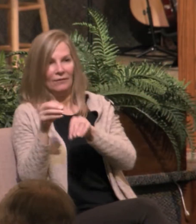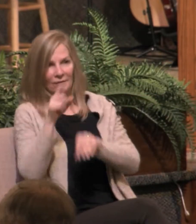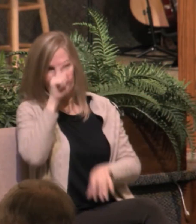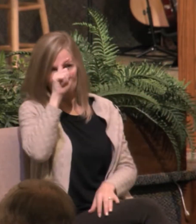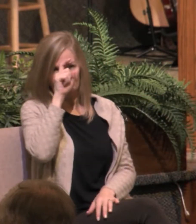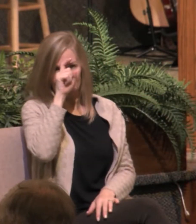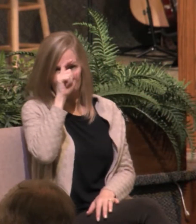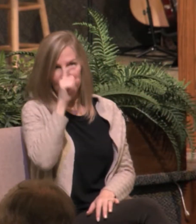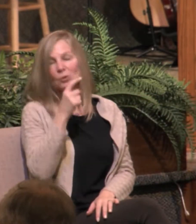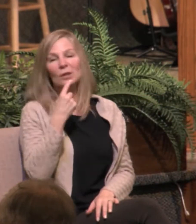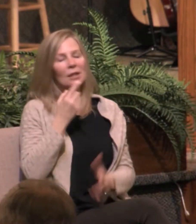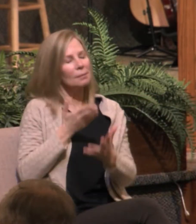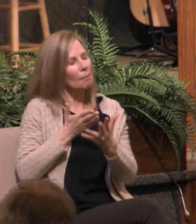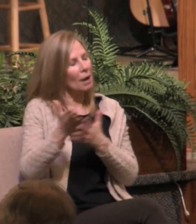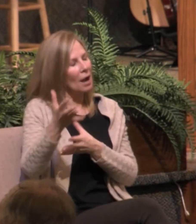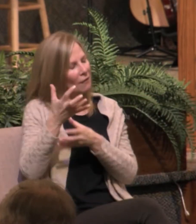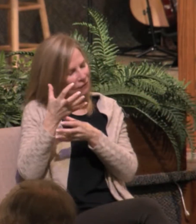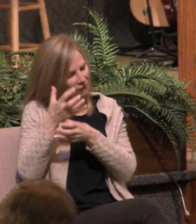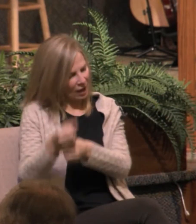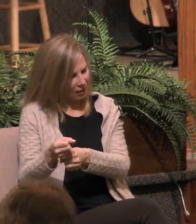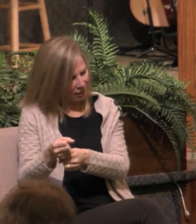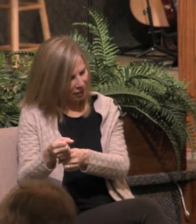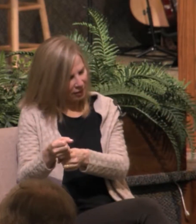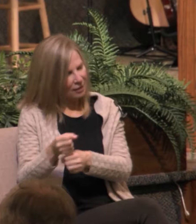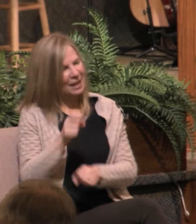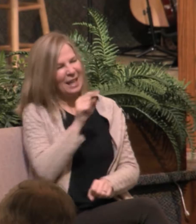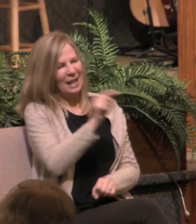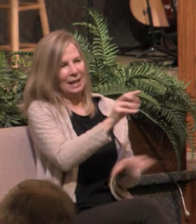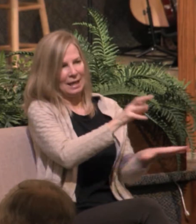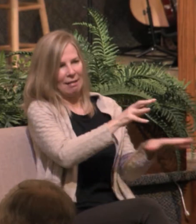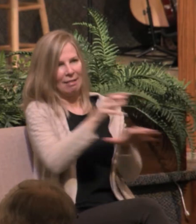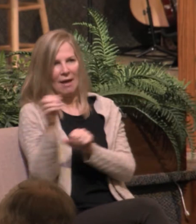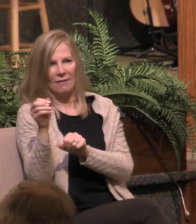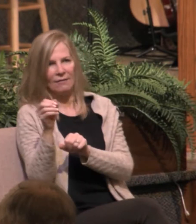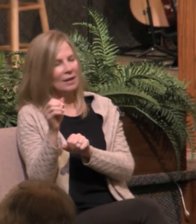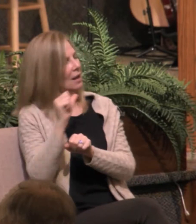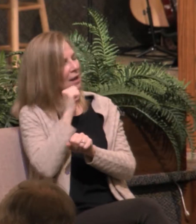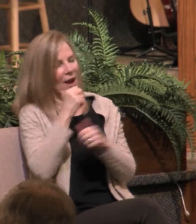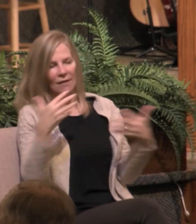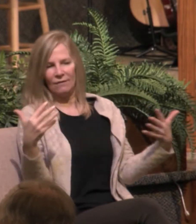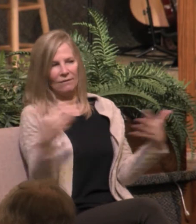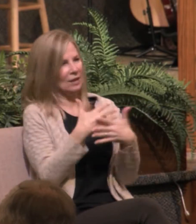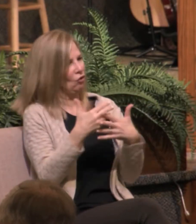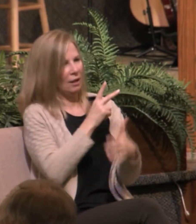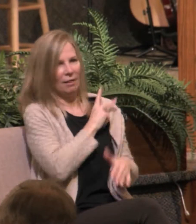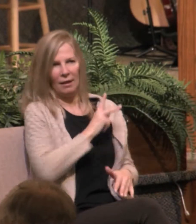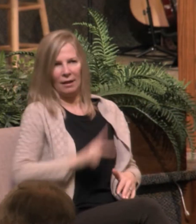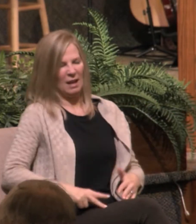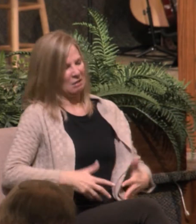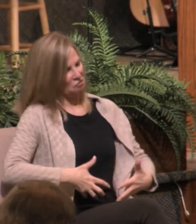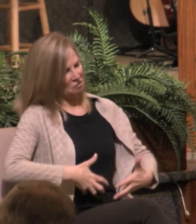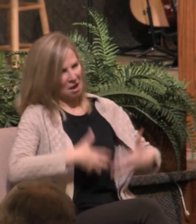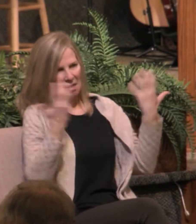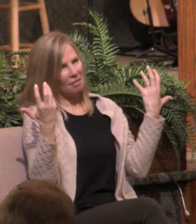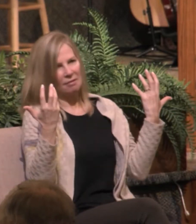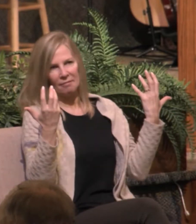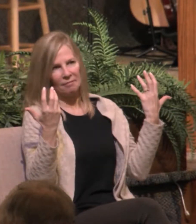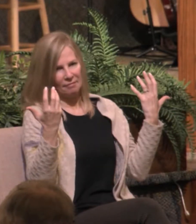And it says, by faith he left Egypt, not fearing the wrath of the king.